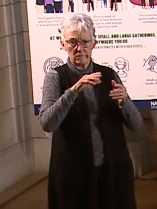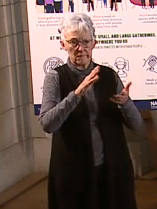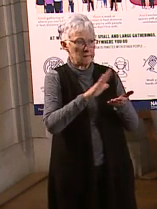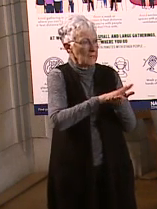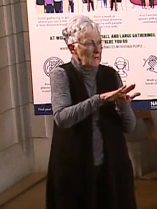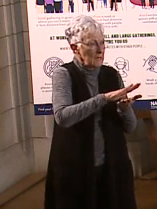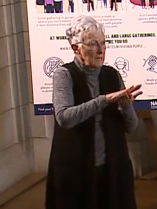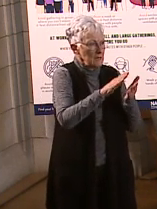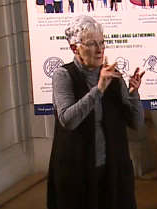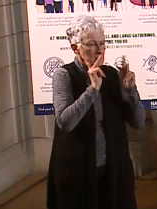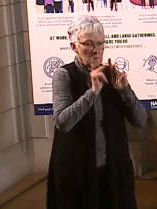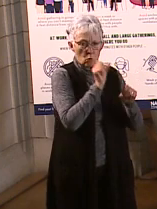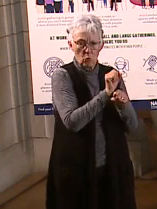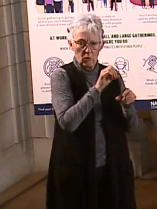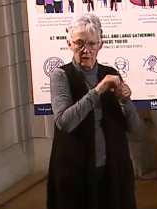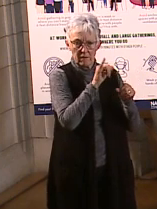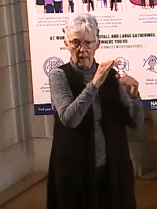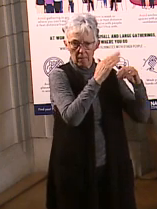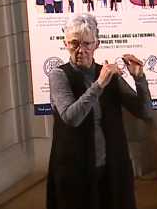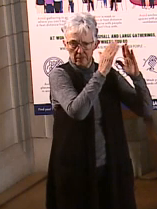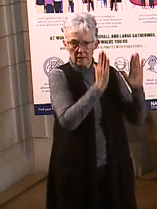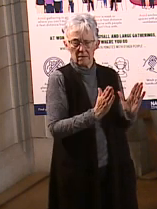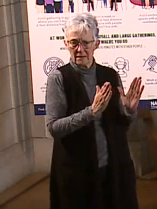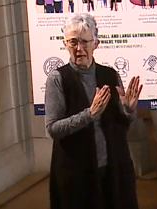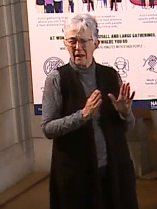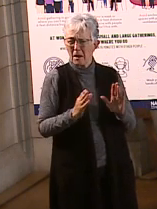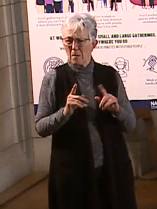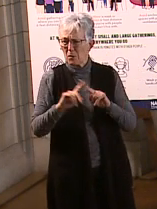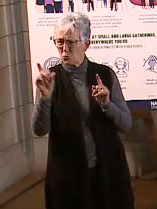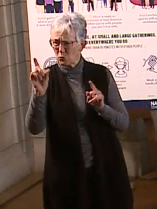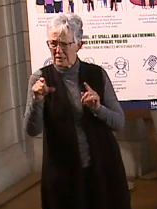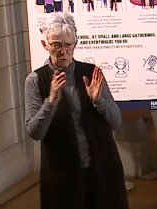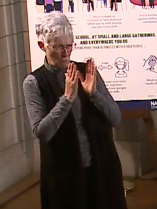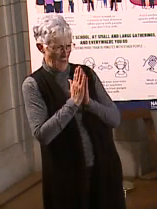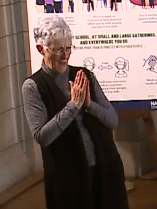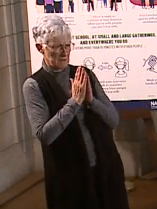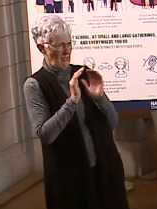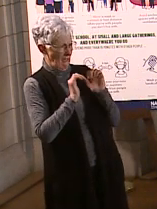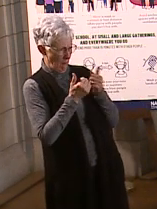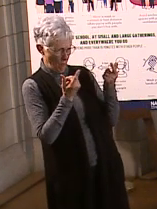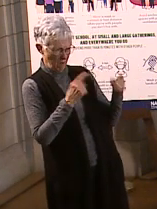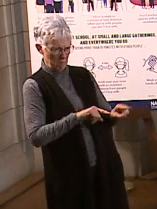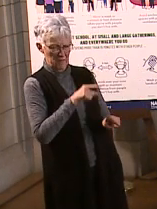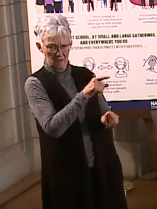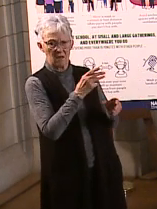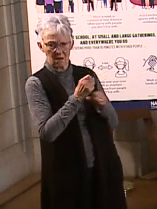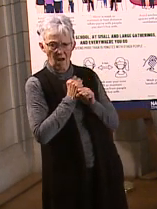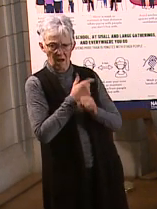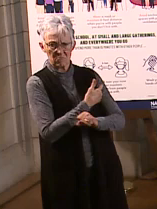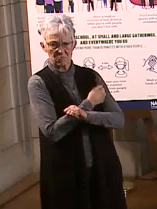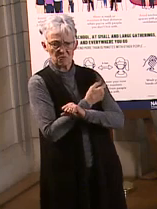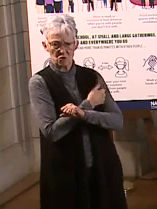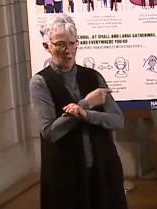vaccines to go away, so we are focusing on the things that are a big priority, again, 65-year-olds or plus, public safety and so